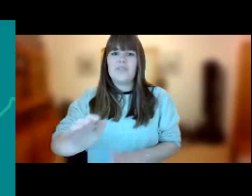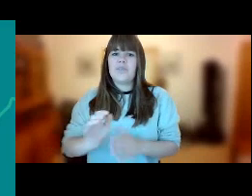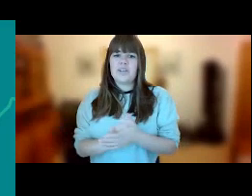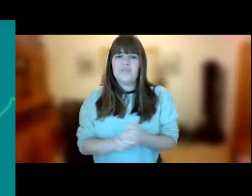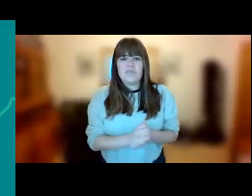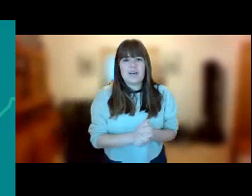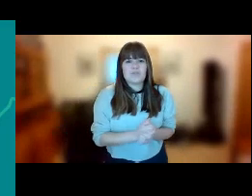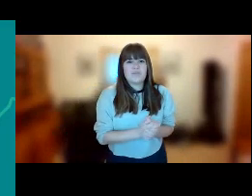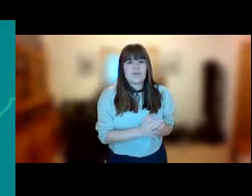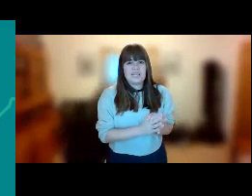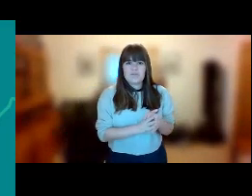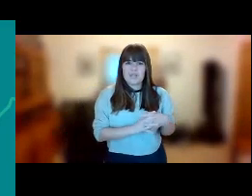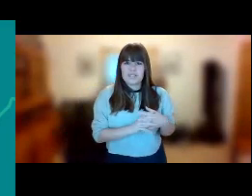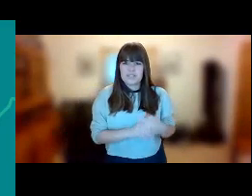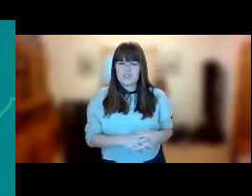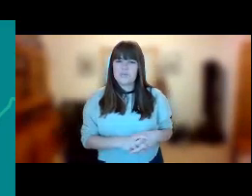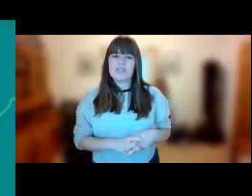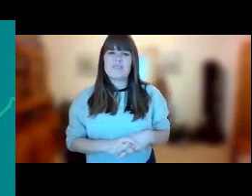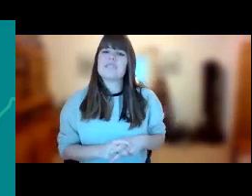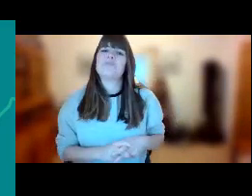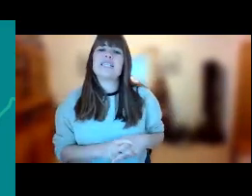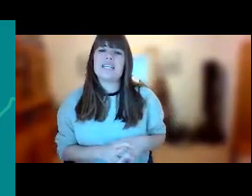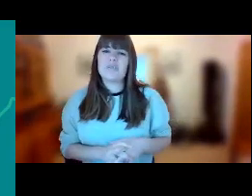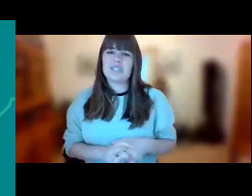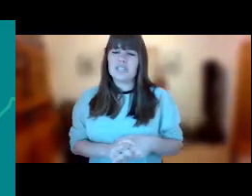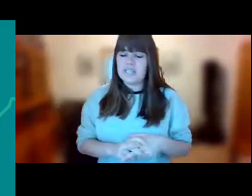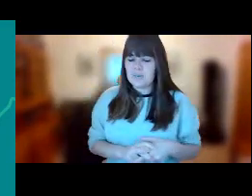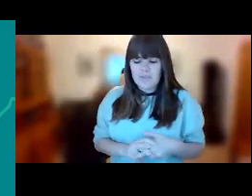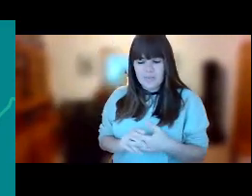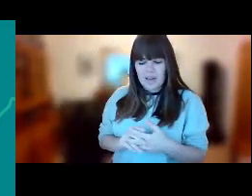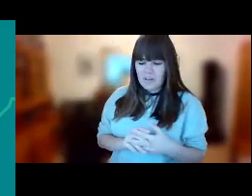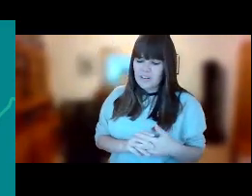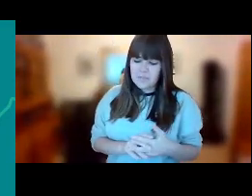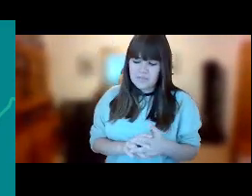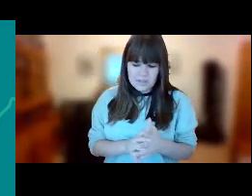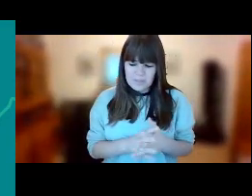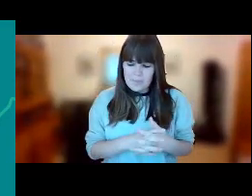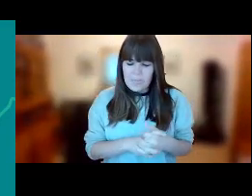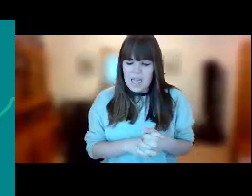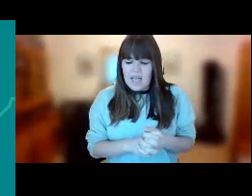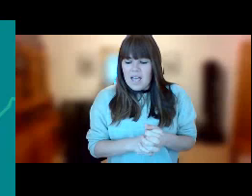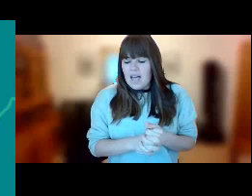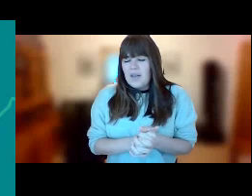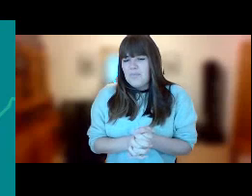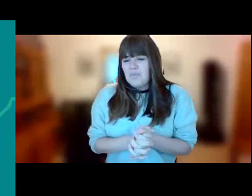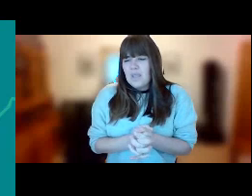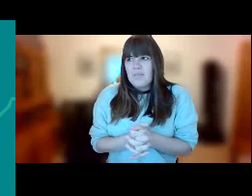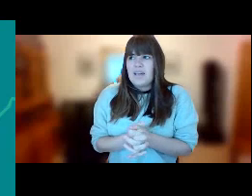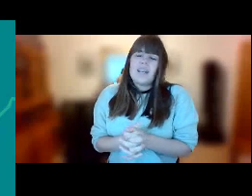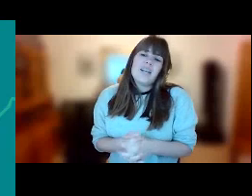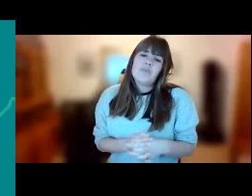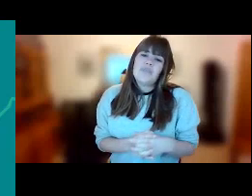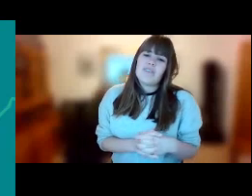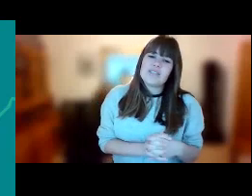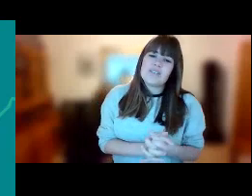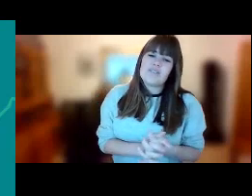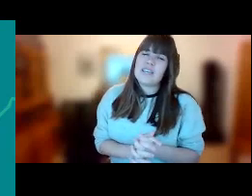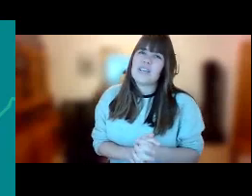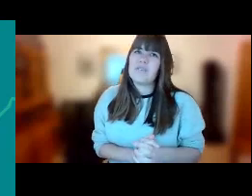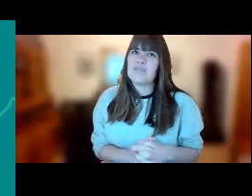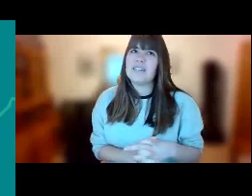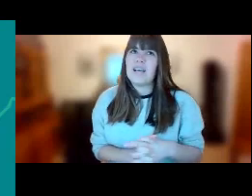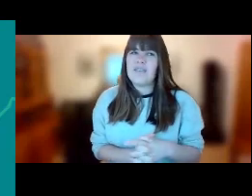So following on from that, we'll talk a little bit about the social model of disability, which some of you might have heard of before. But again, we're very